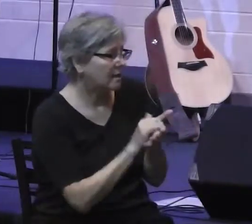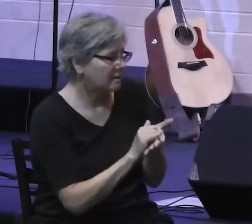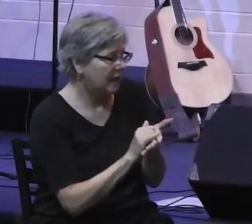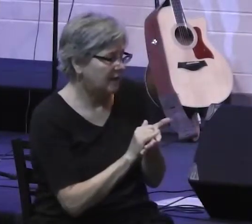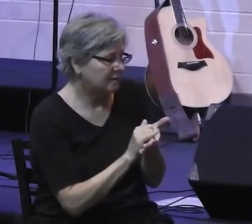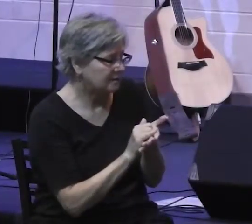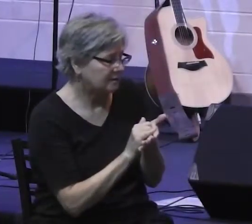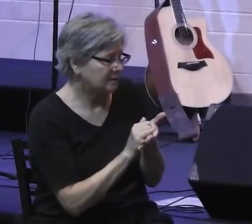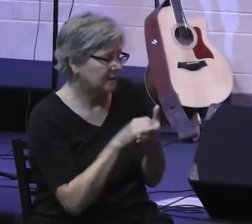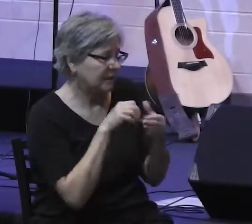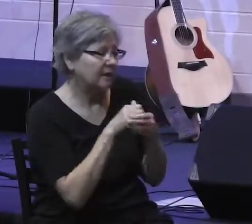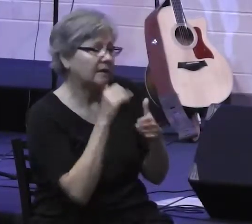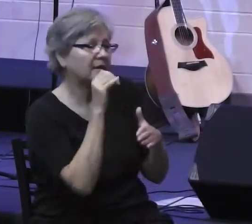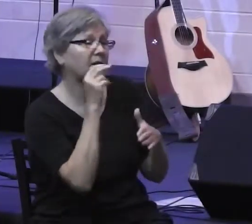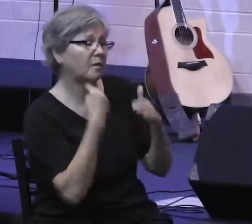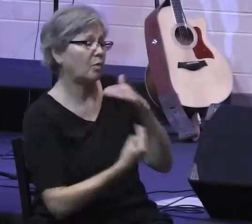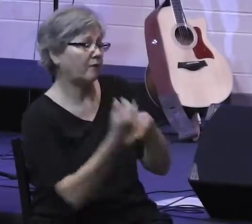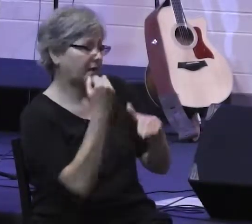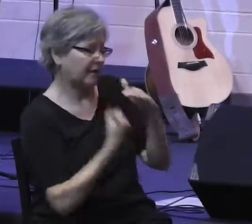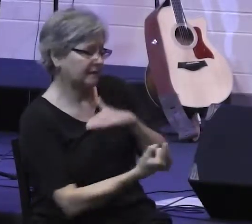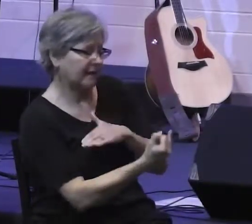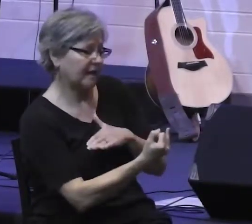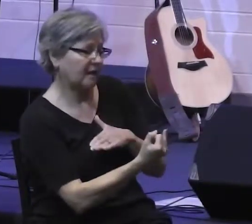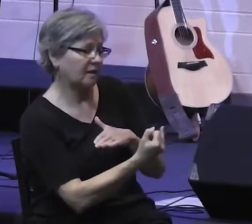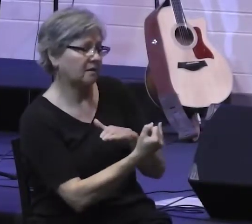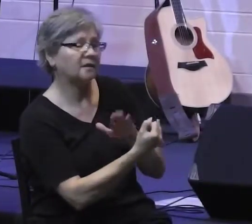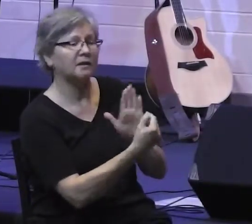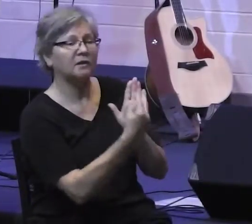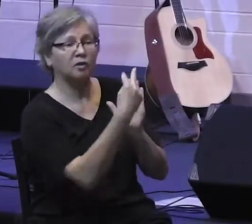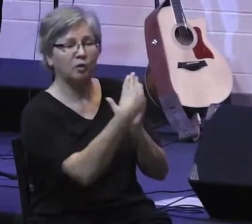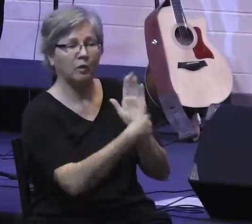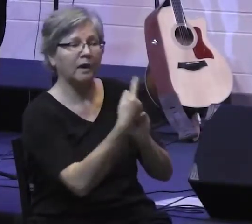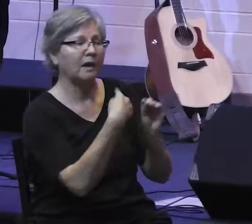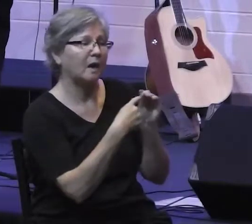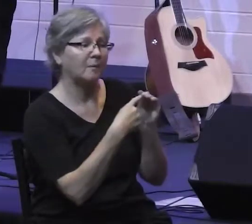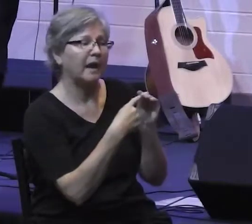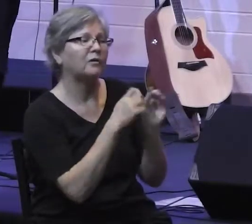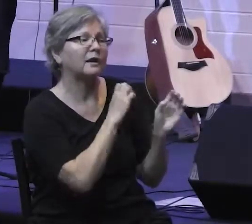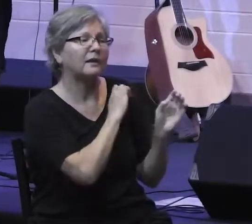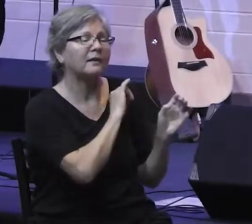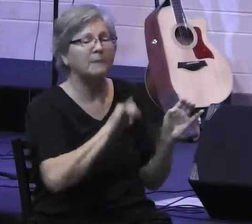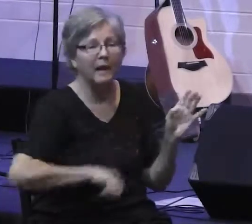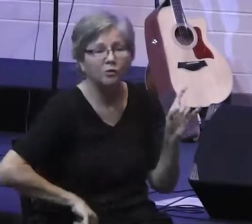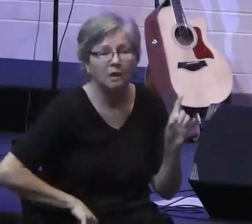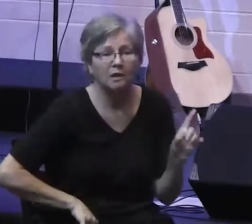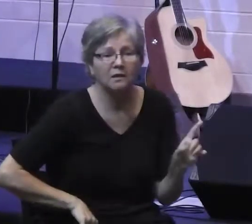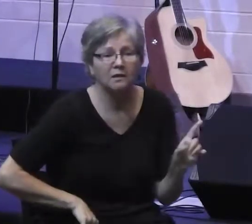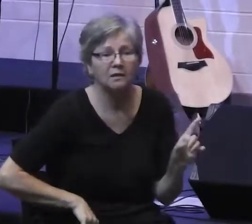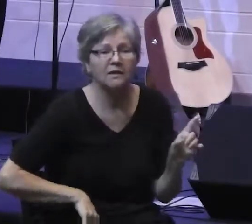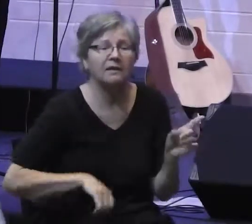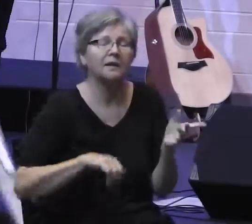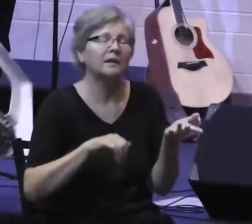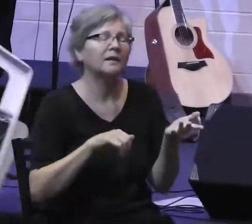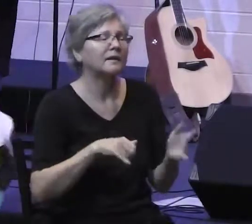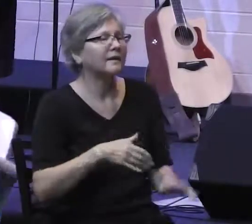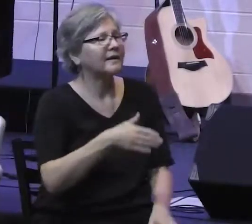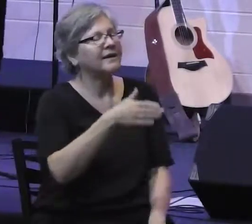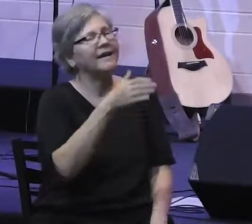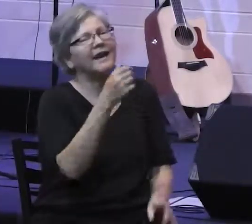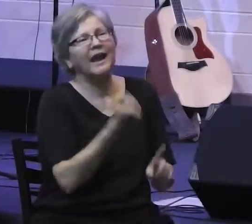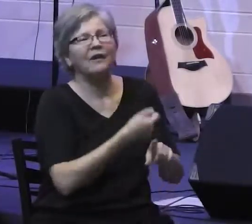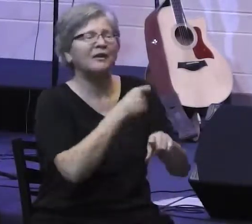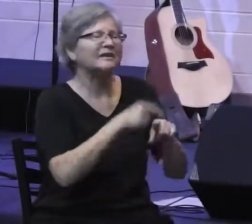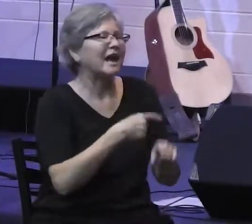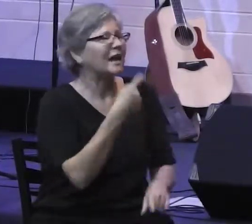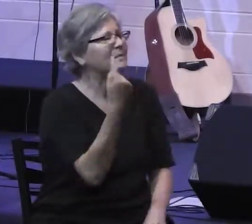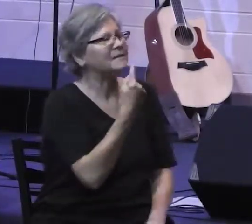this fantastic expression, Emmanuel. Because that's what's reflected of God's heart has always been. Every time someone